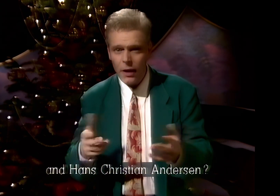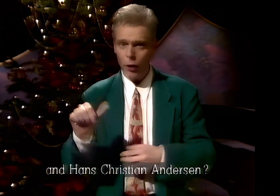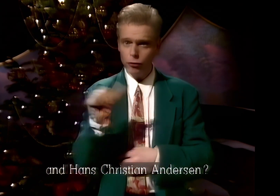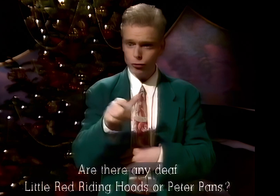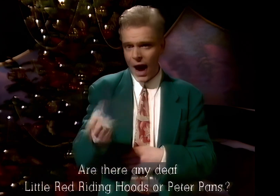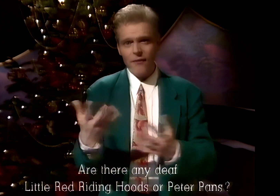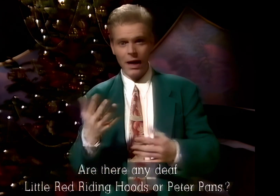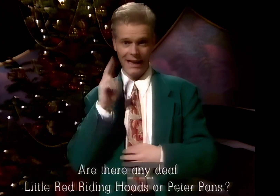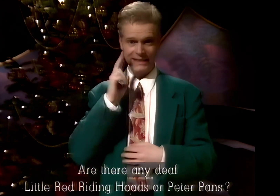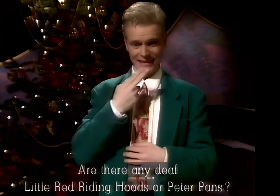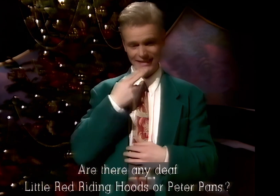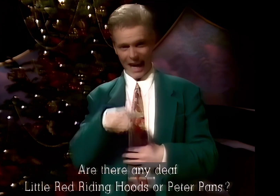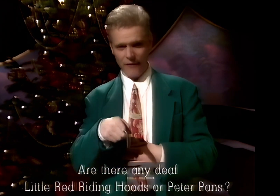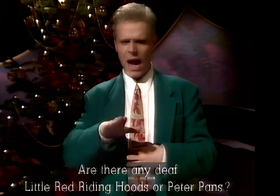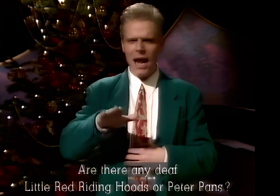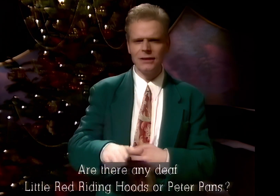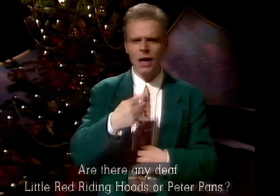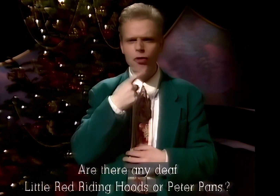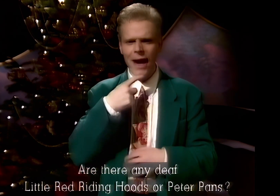Are there any deaf Little Red Riding Hoods or Peter Pans?